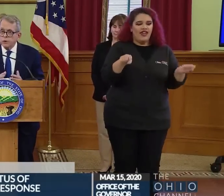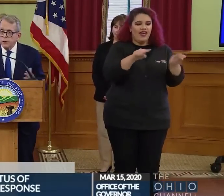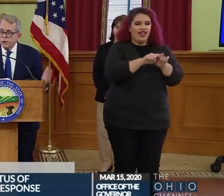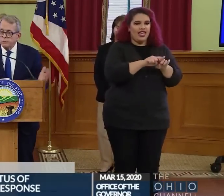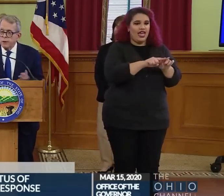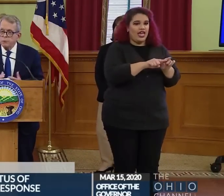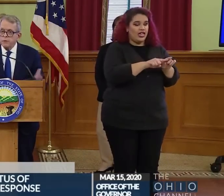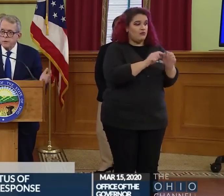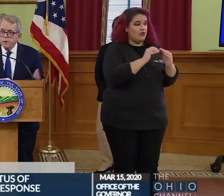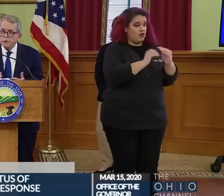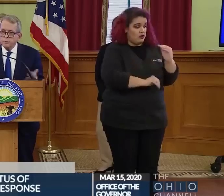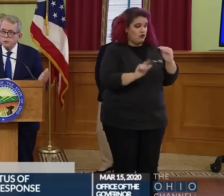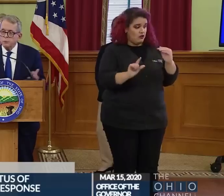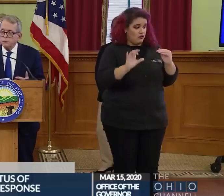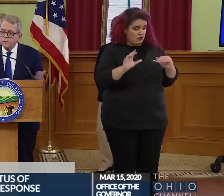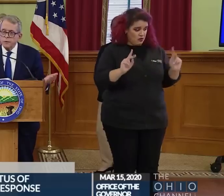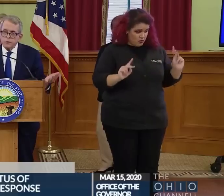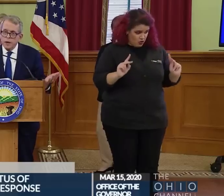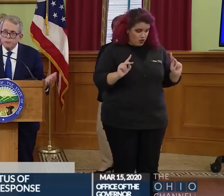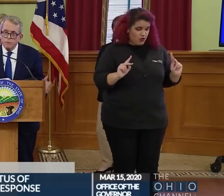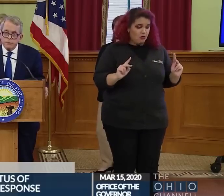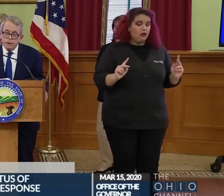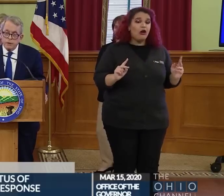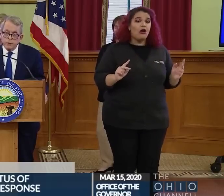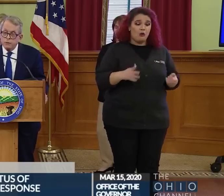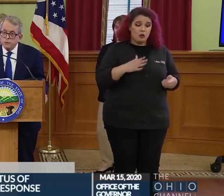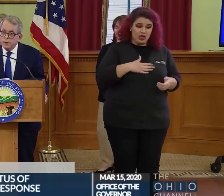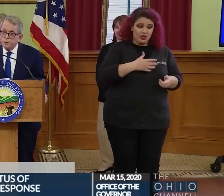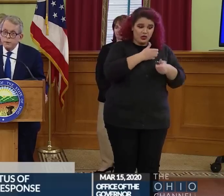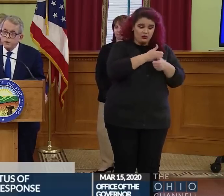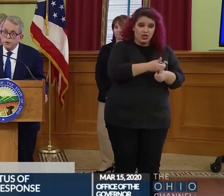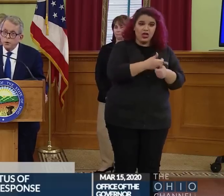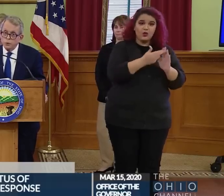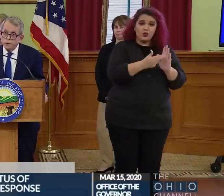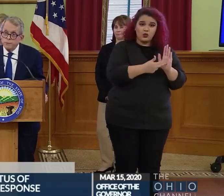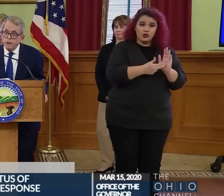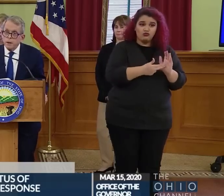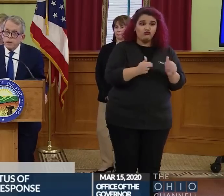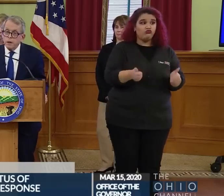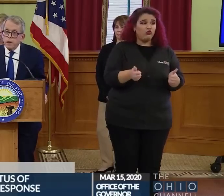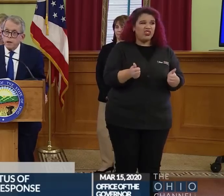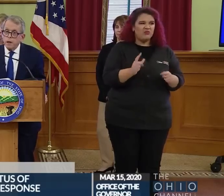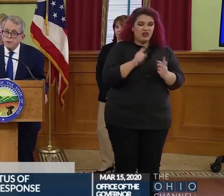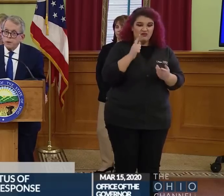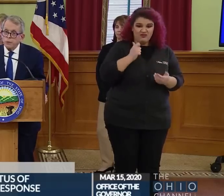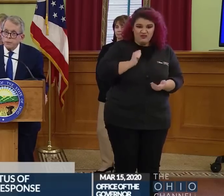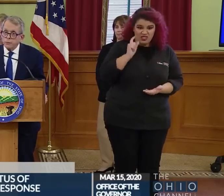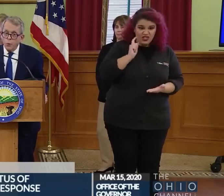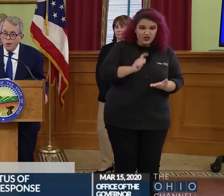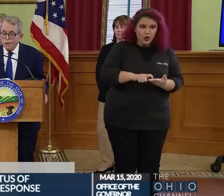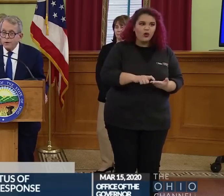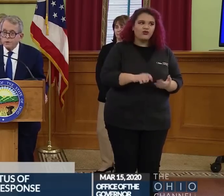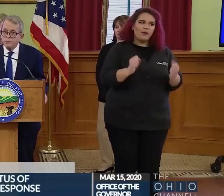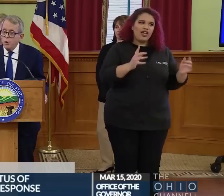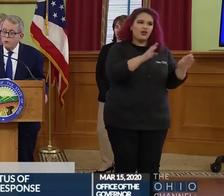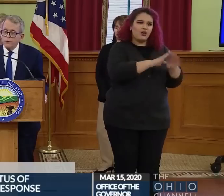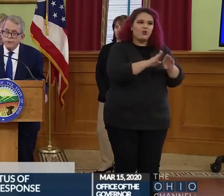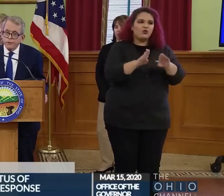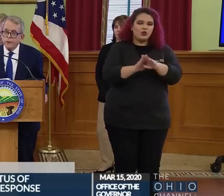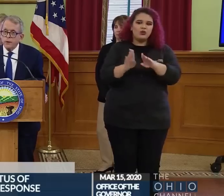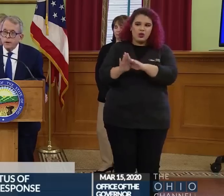you're seeing is most movie theaters I'm seeing many are closing. I know that there's a